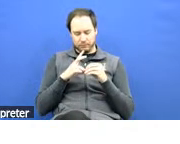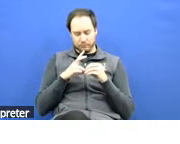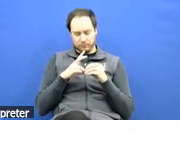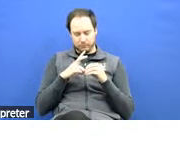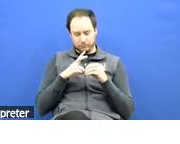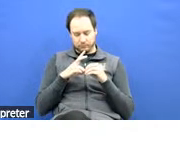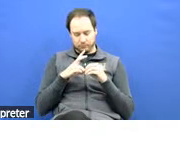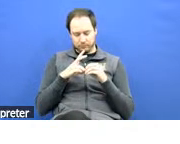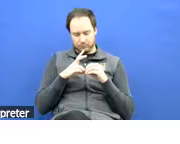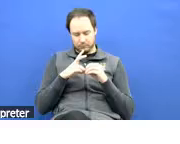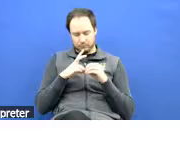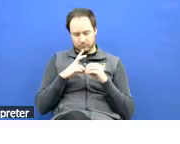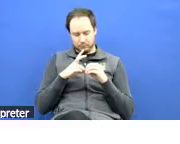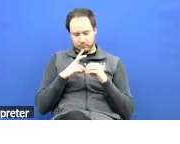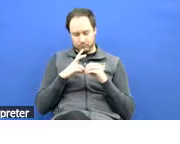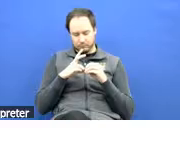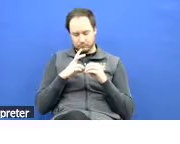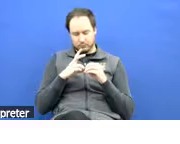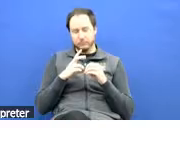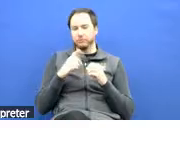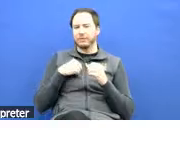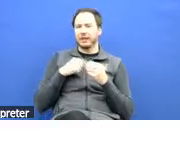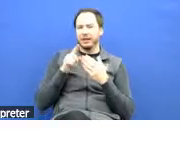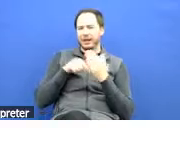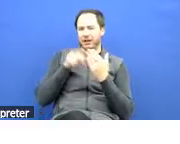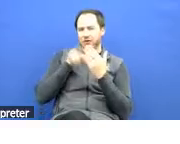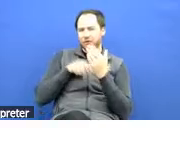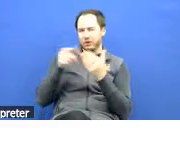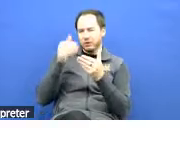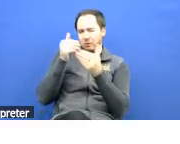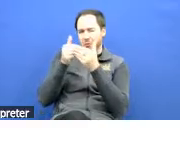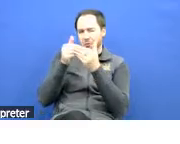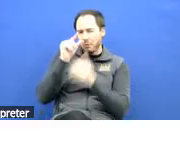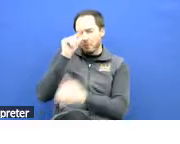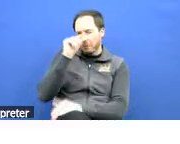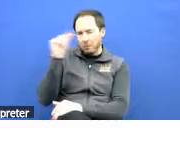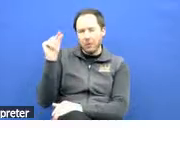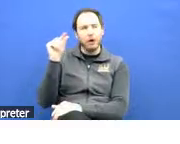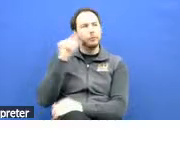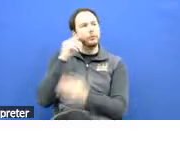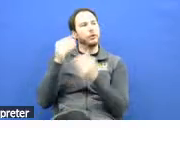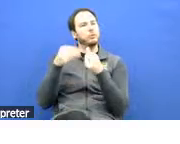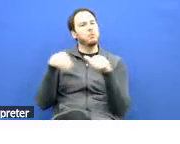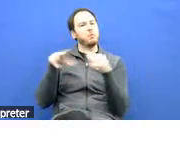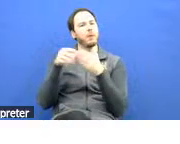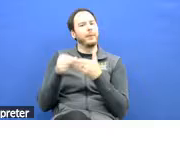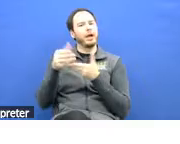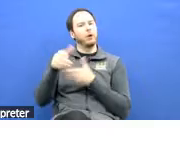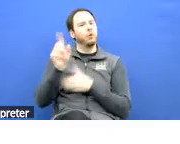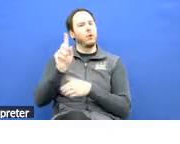So it's too small print for me to read from here, but where is the property acquisition?